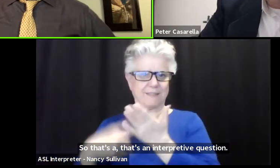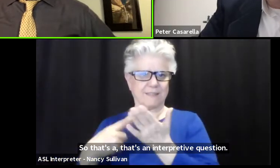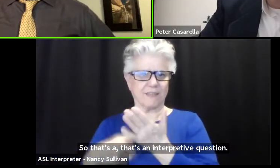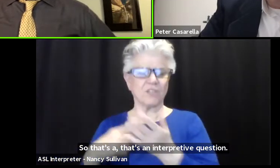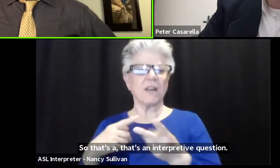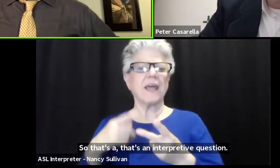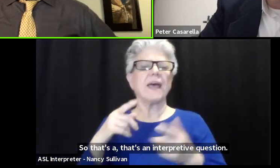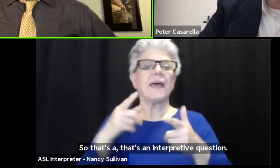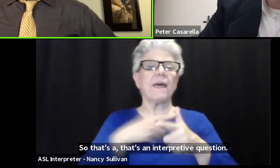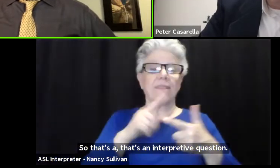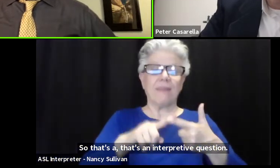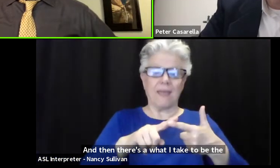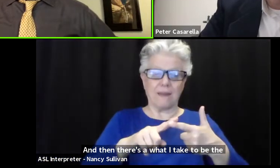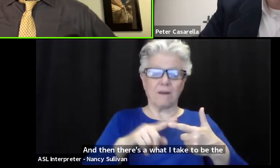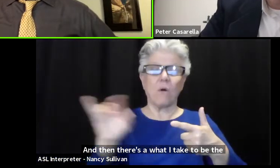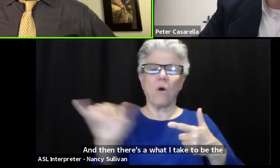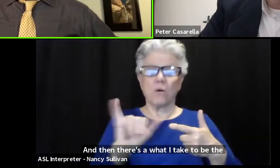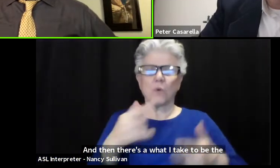take to be